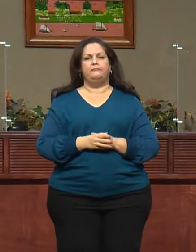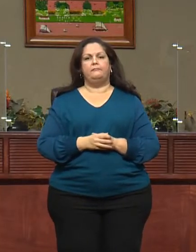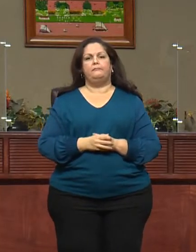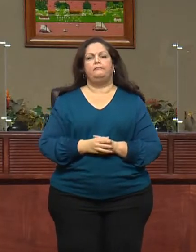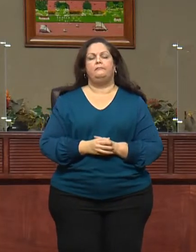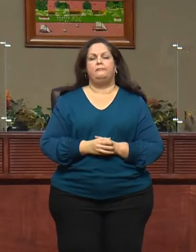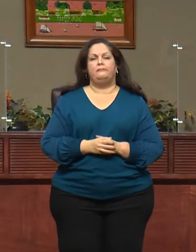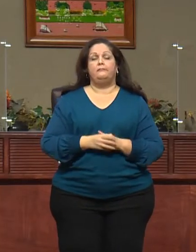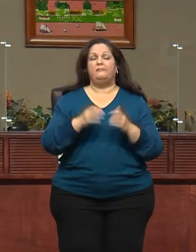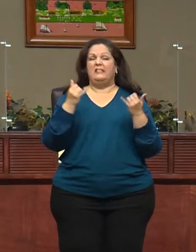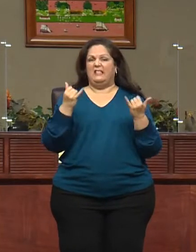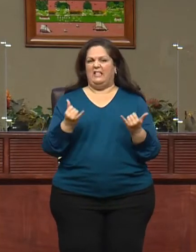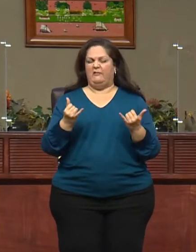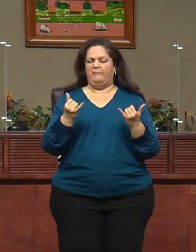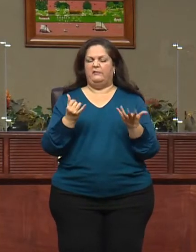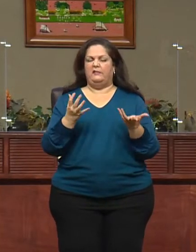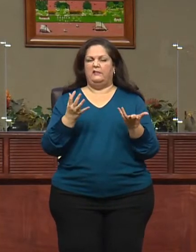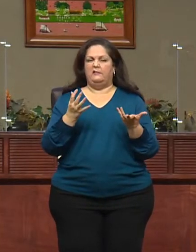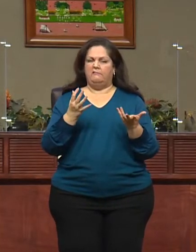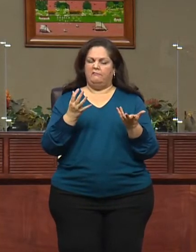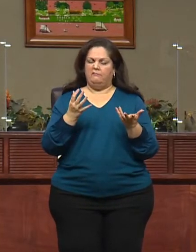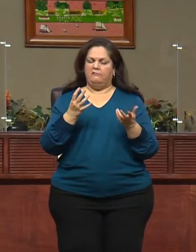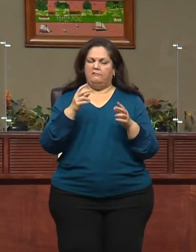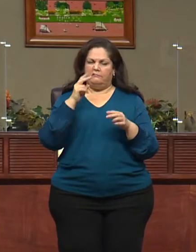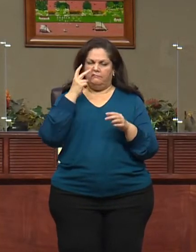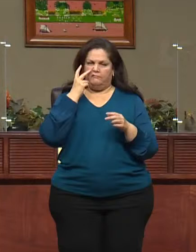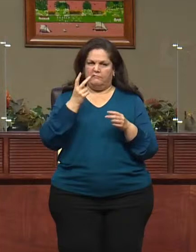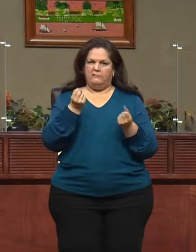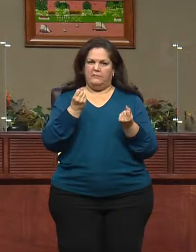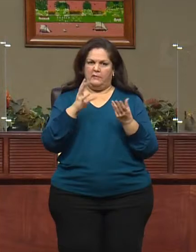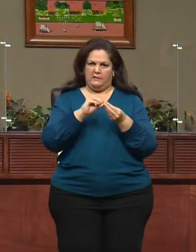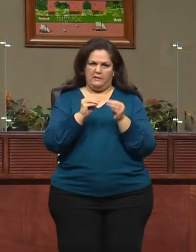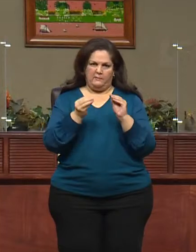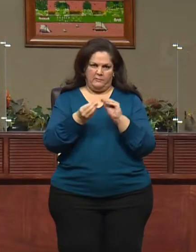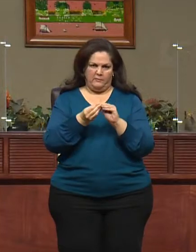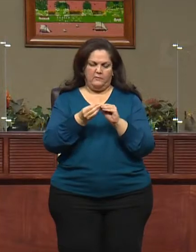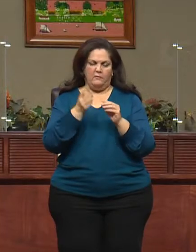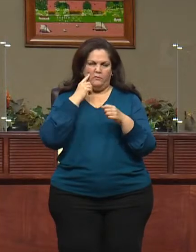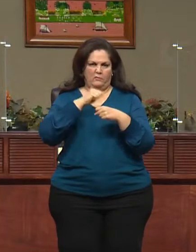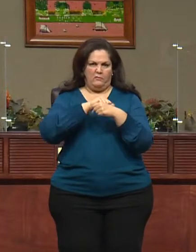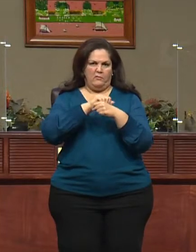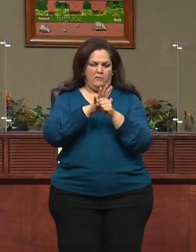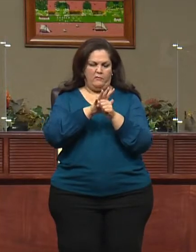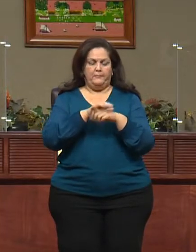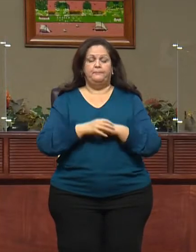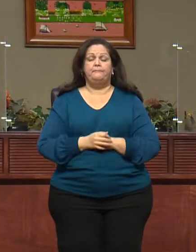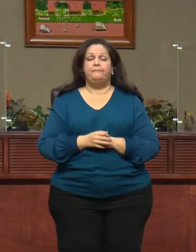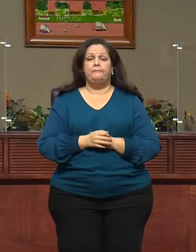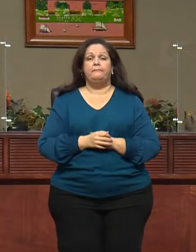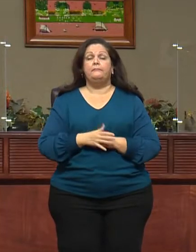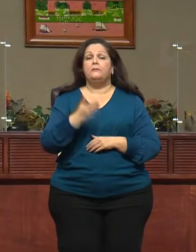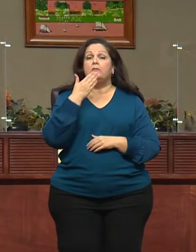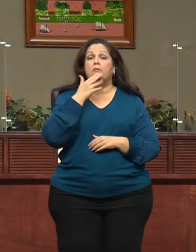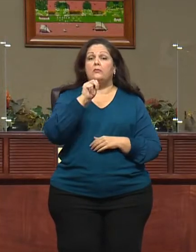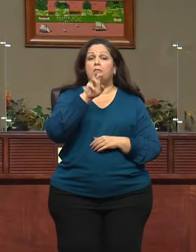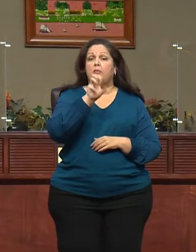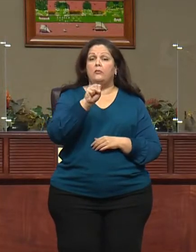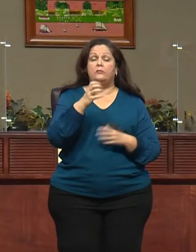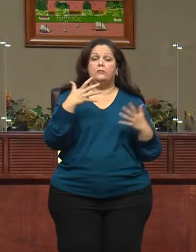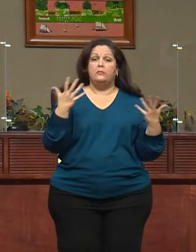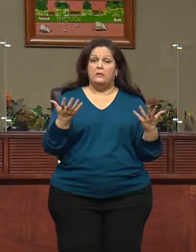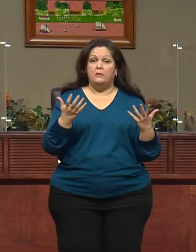the numbers. Everyone pays attention to the numbers. Good